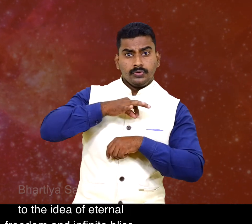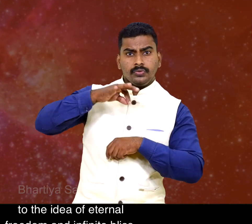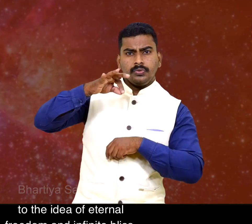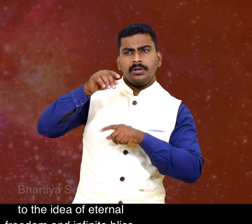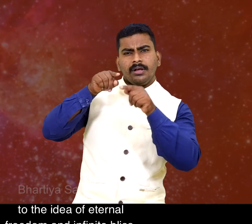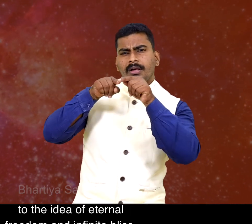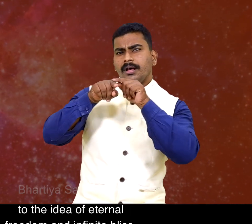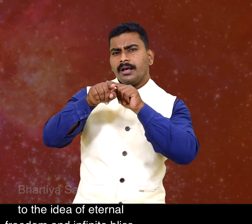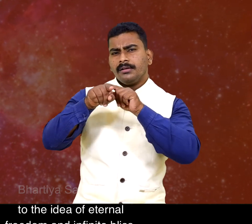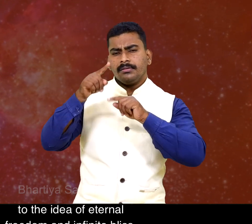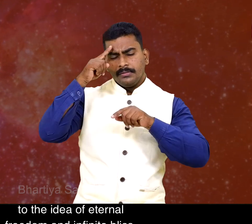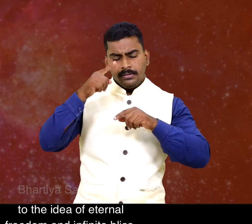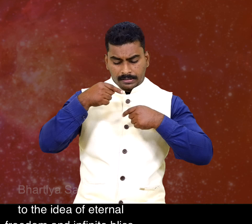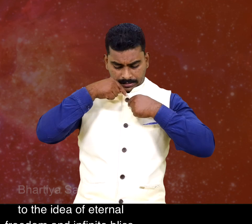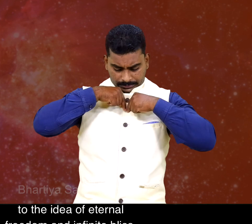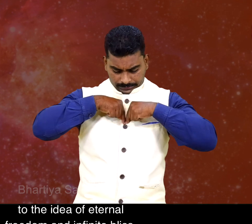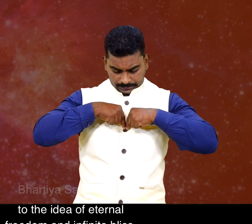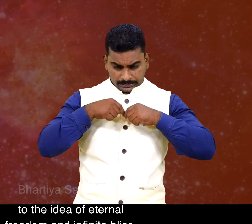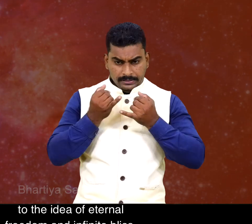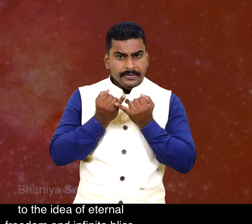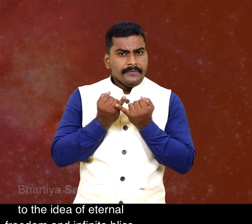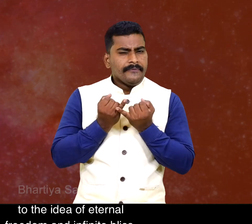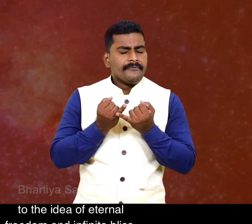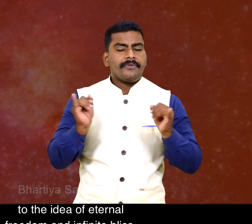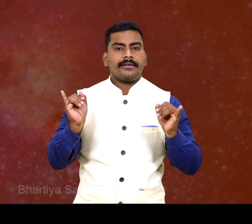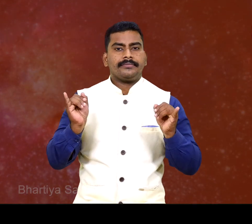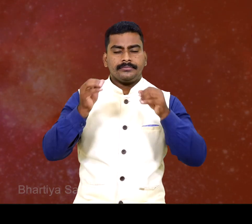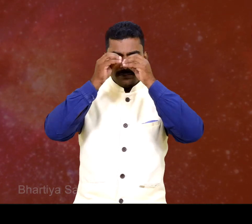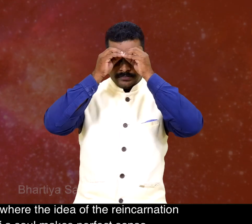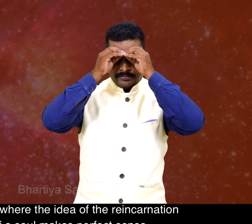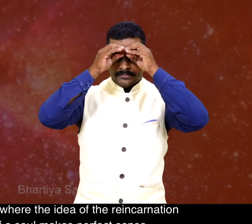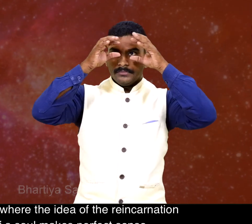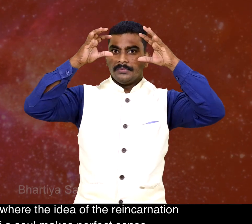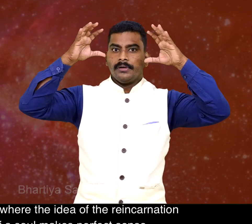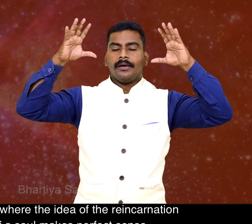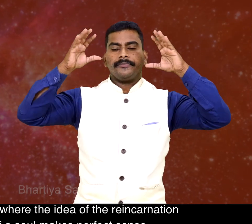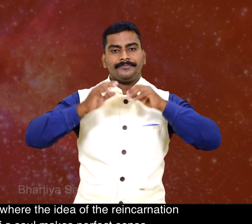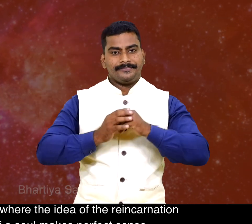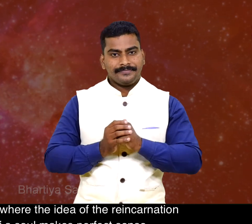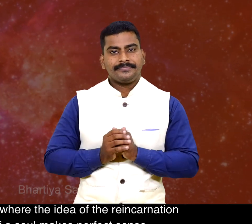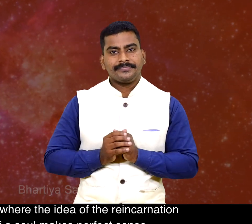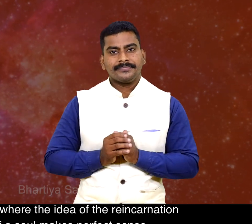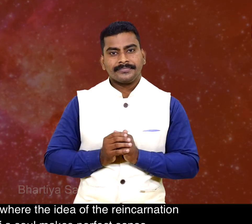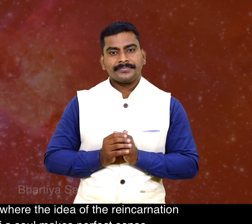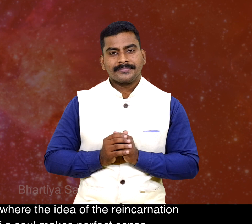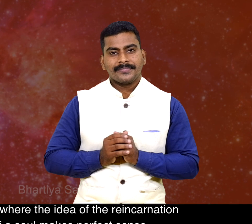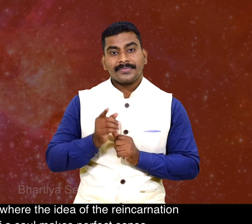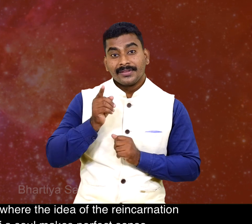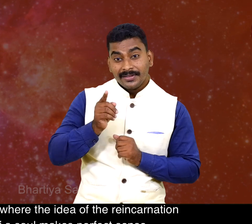of eternal freedom and infinite bliss. This is where the idea of the reincarnation of